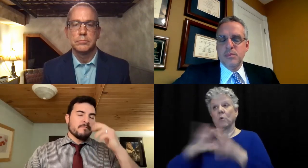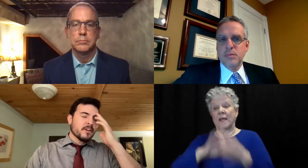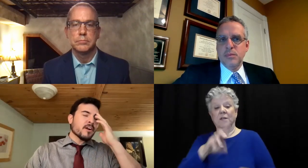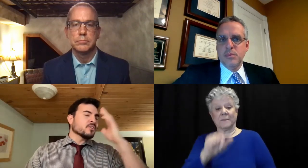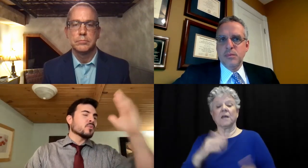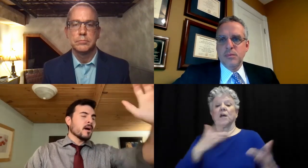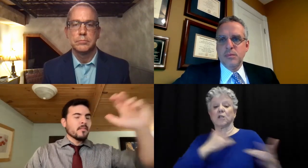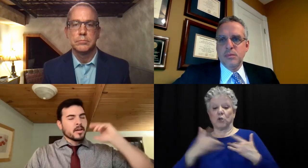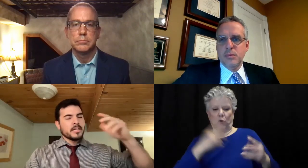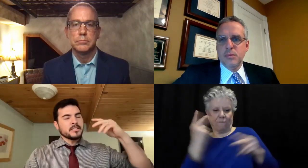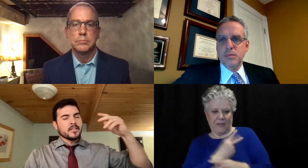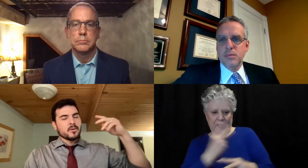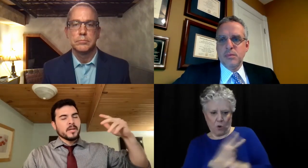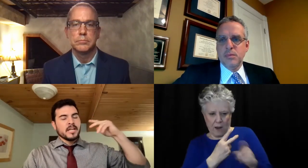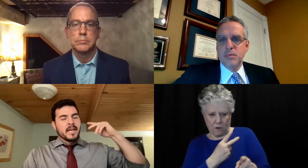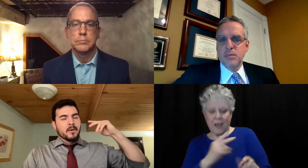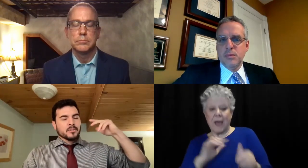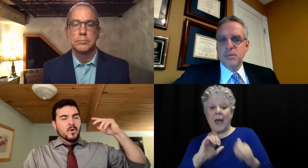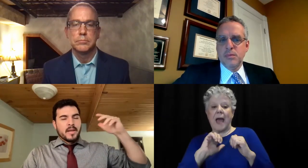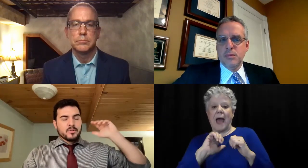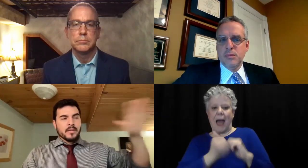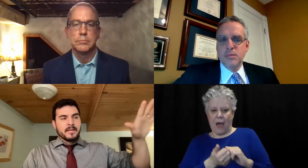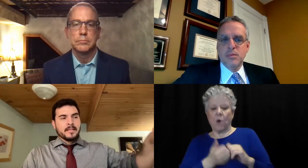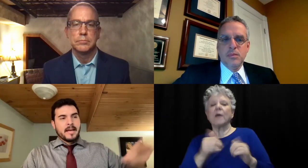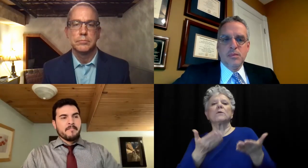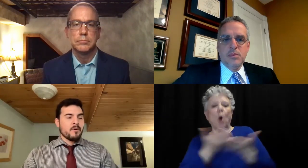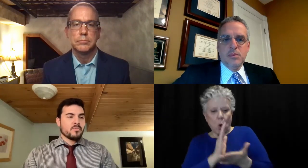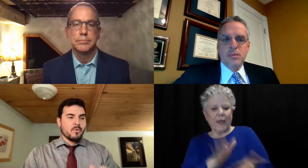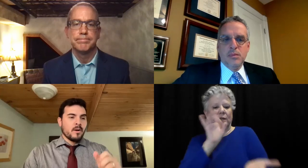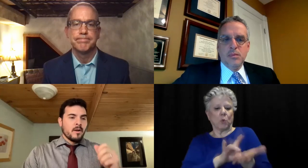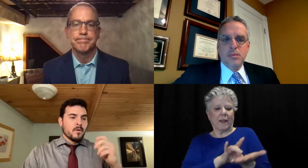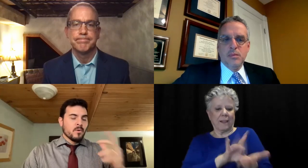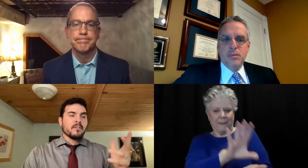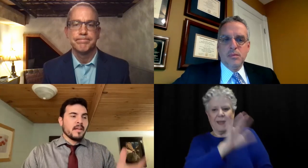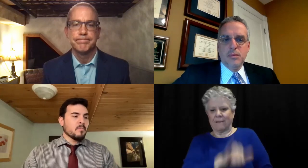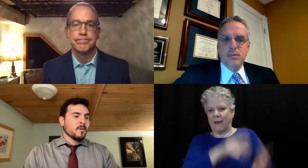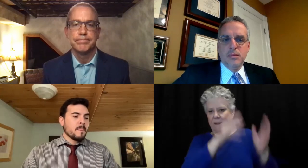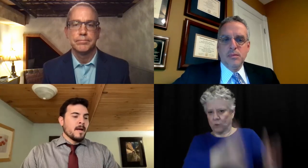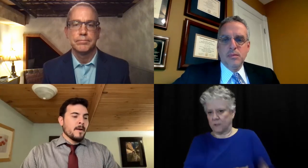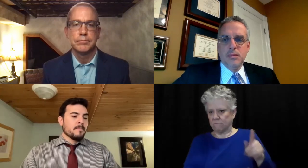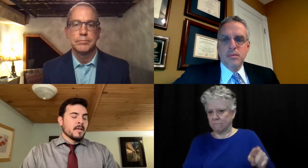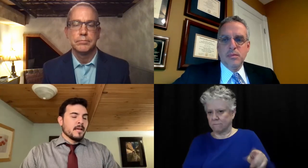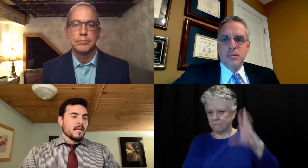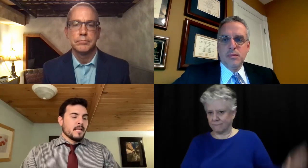to figure out, sort of, under the conditions under which it was okay to eliminate the life of folks who were disabled.